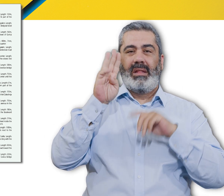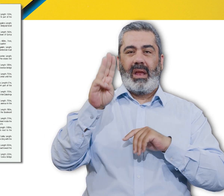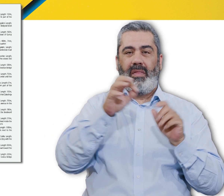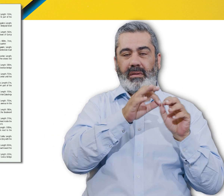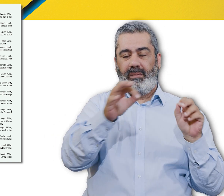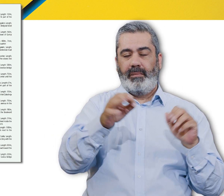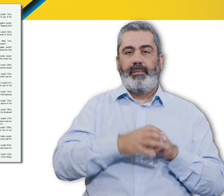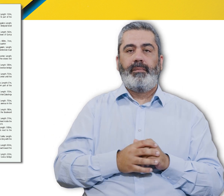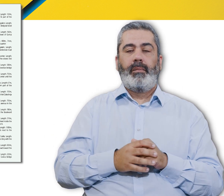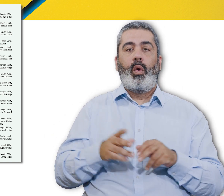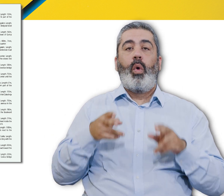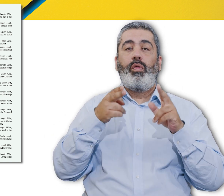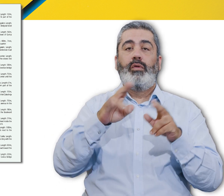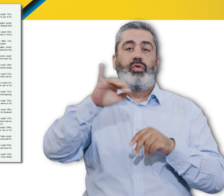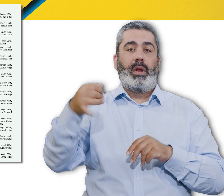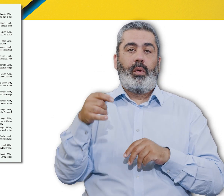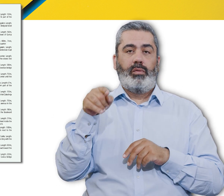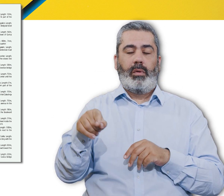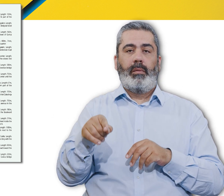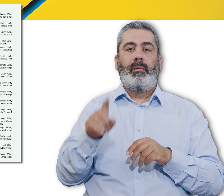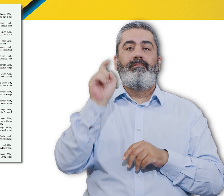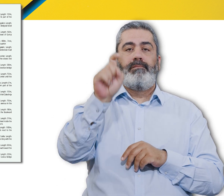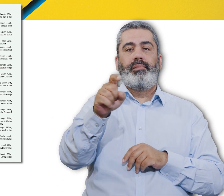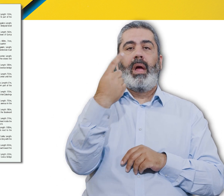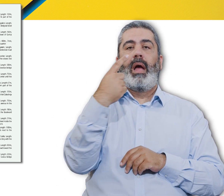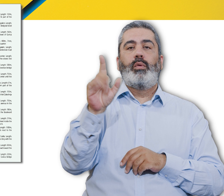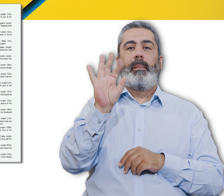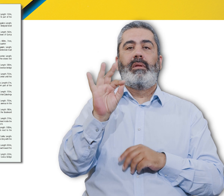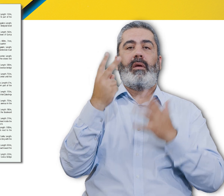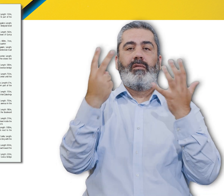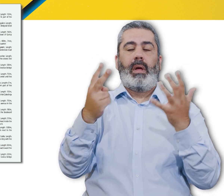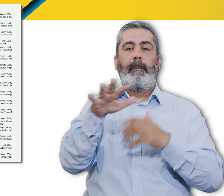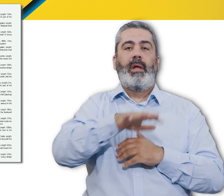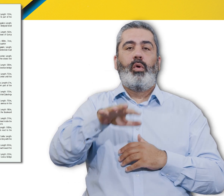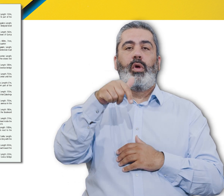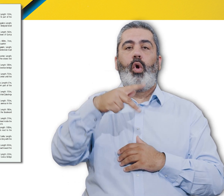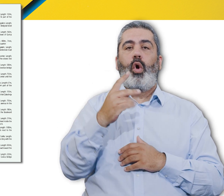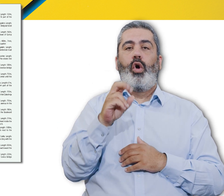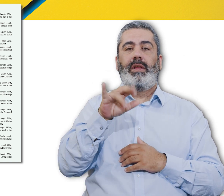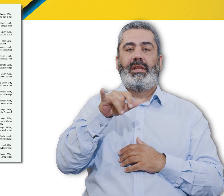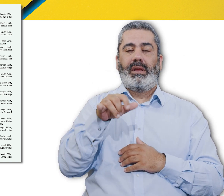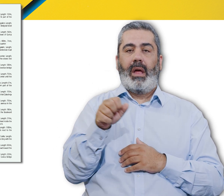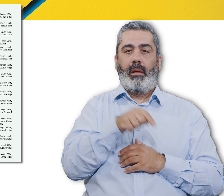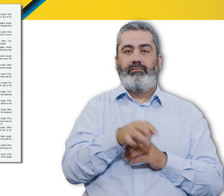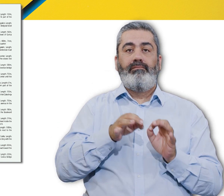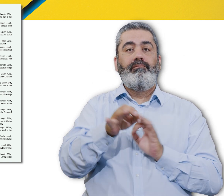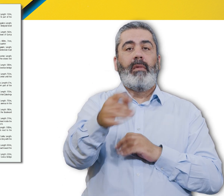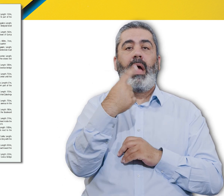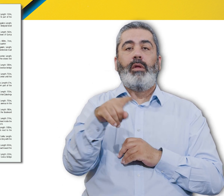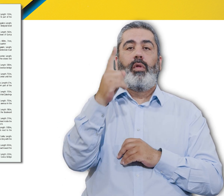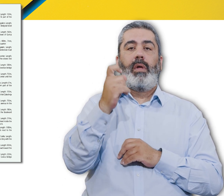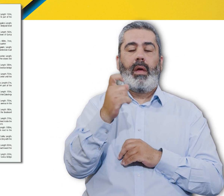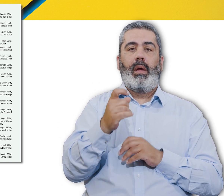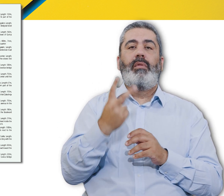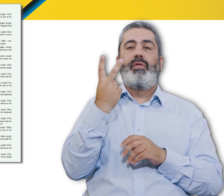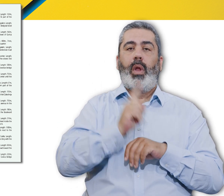area, Gorica, length, 110 m, 2 min, elevation, 9 m. From the House Museum